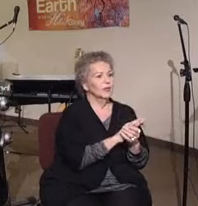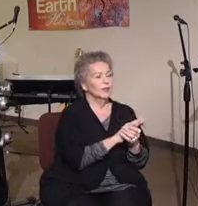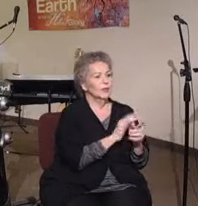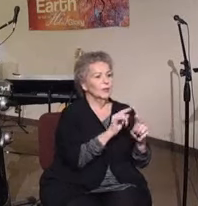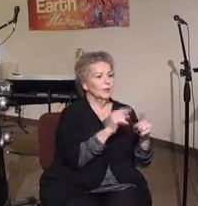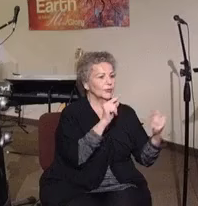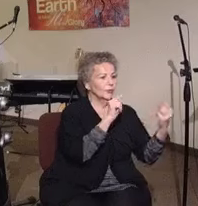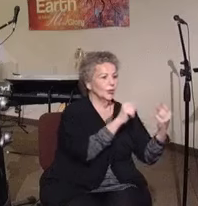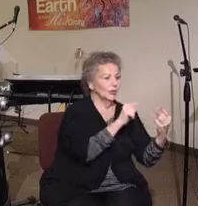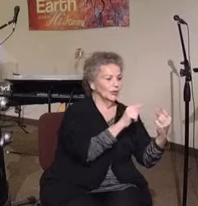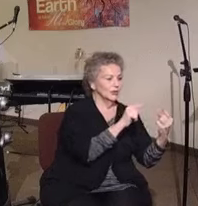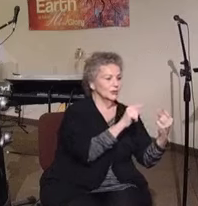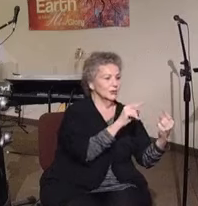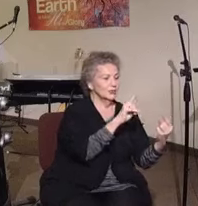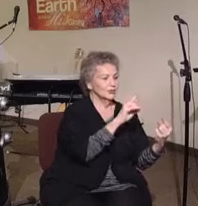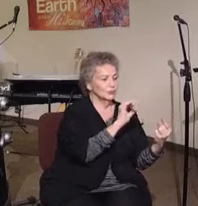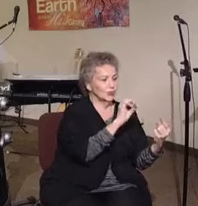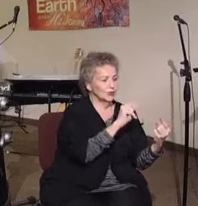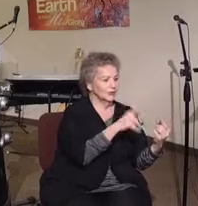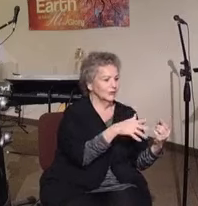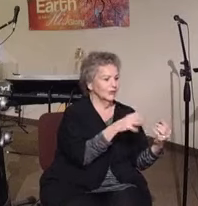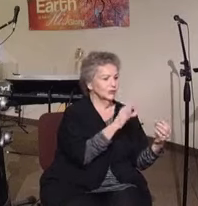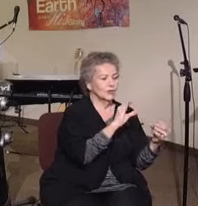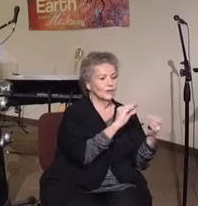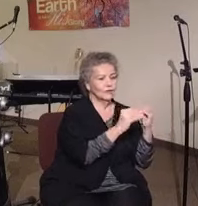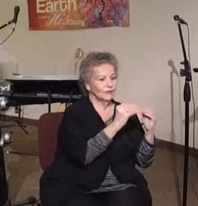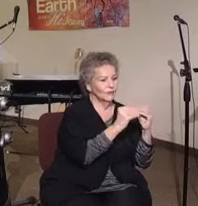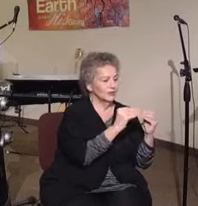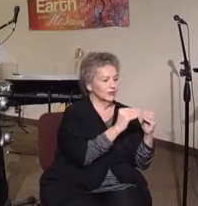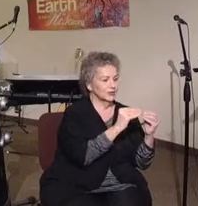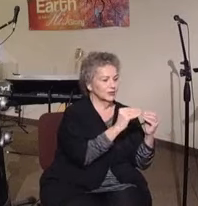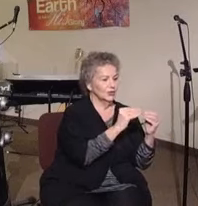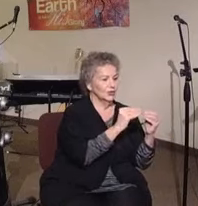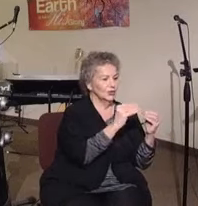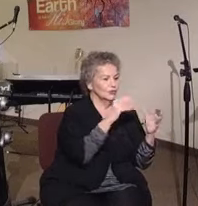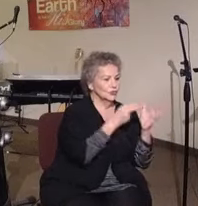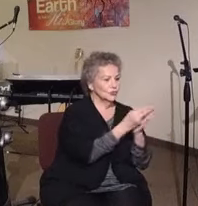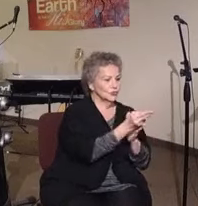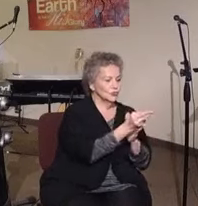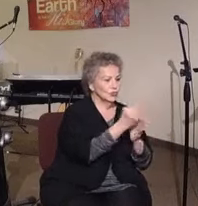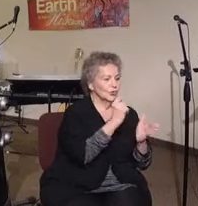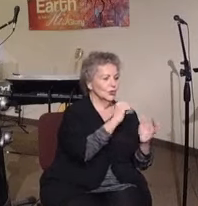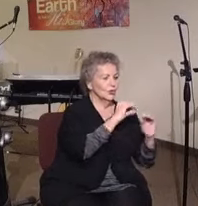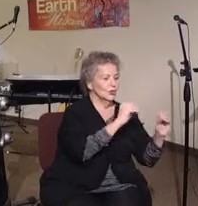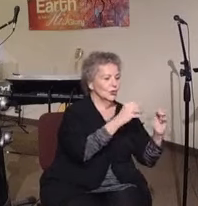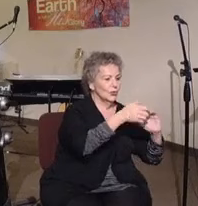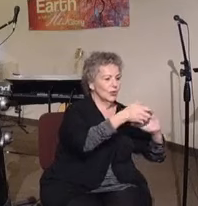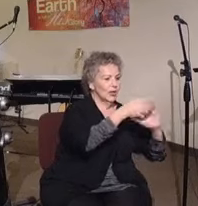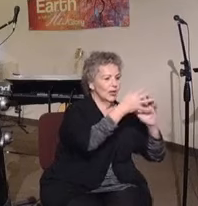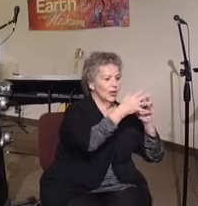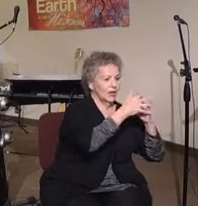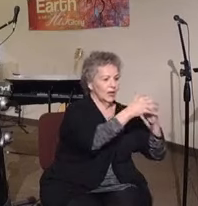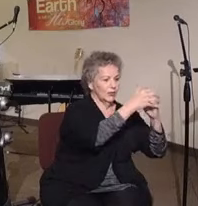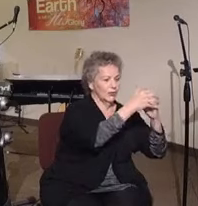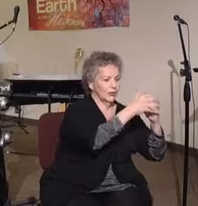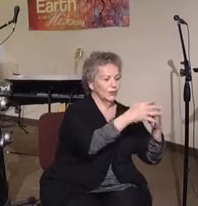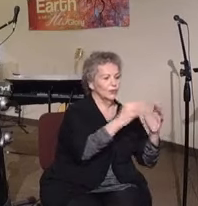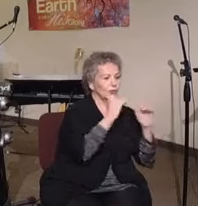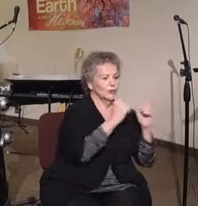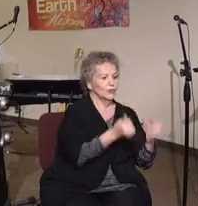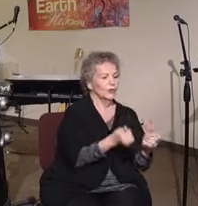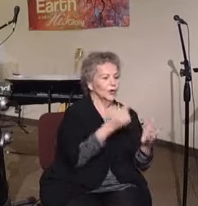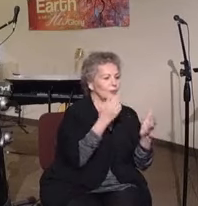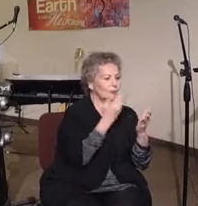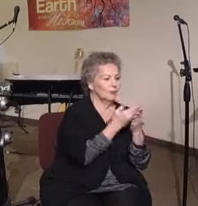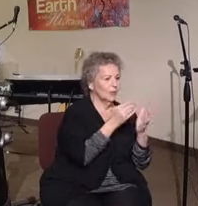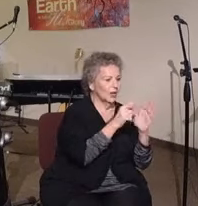relativism. There's no fixed truth. There is no anchor. All theories lead to heaven. There is no absolutes. There are